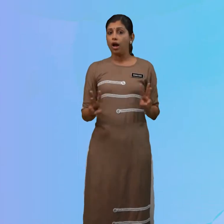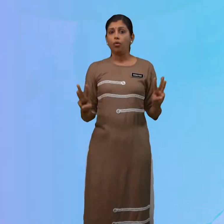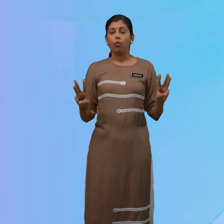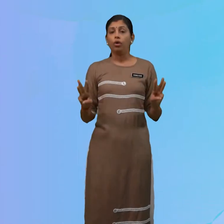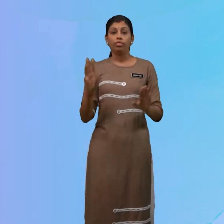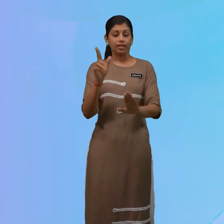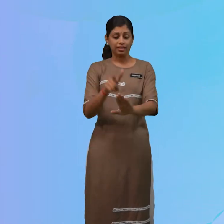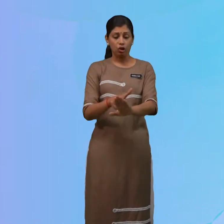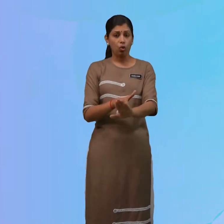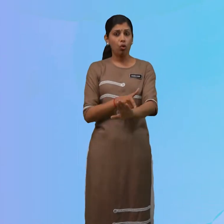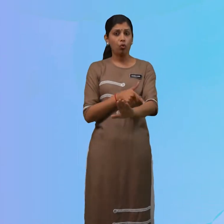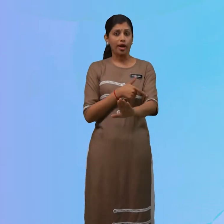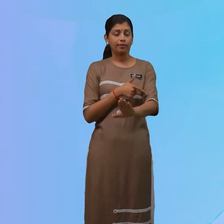Wow, that's a long one.